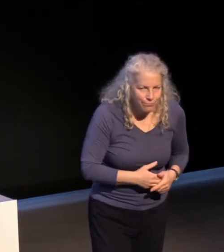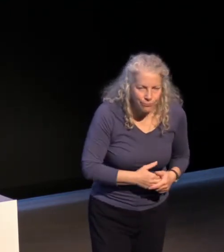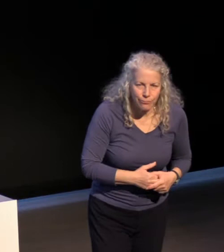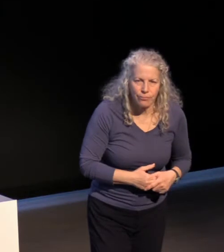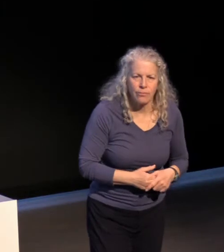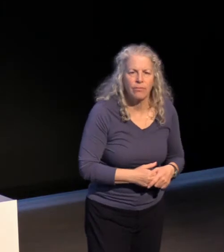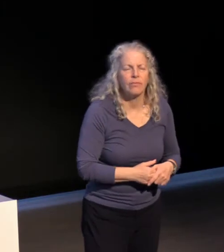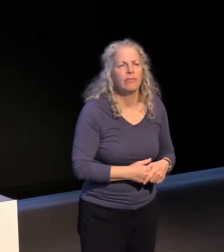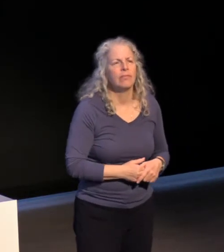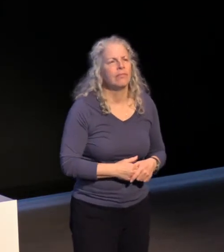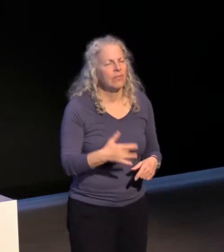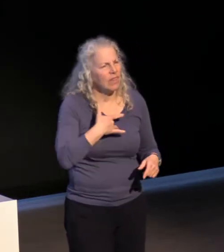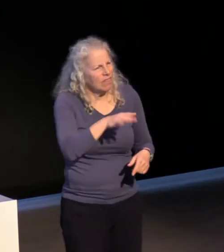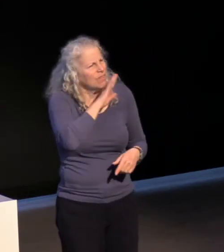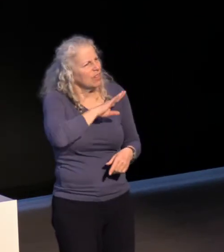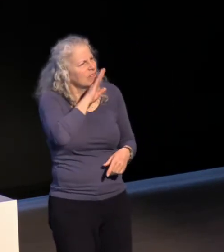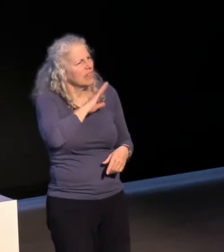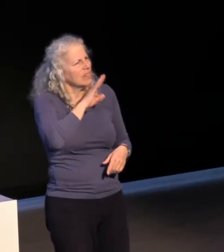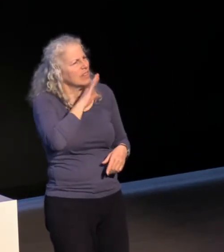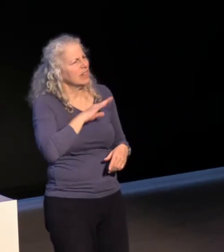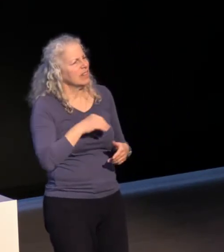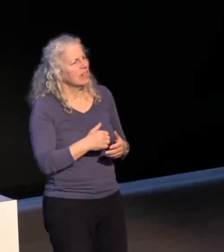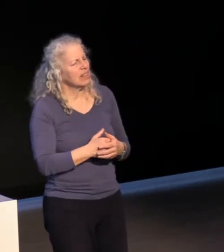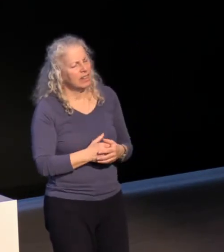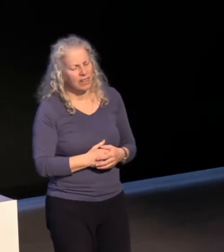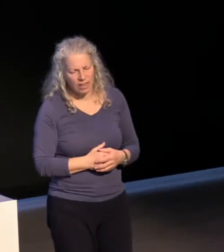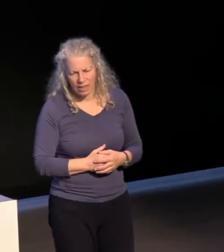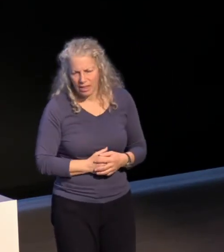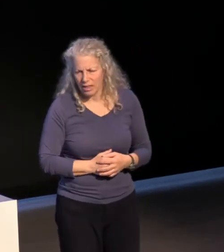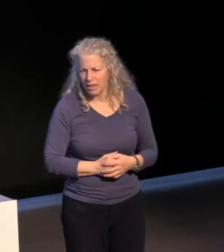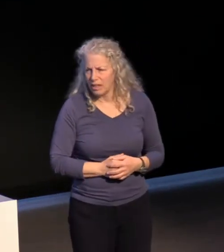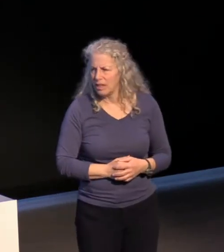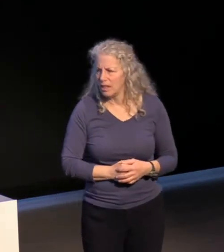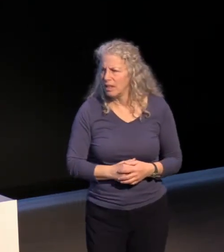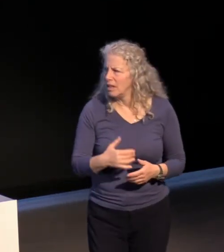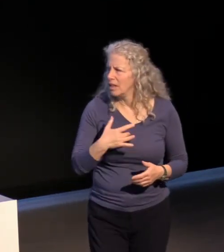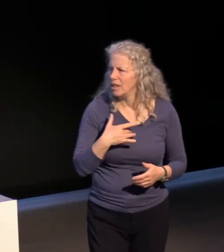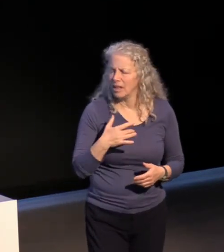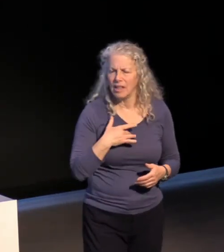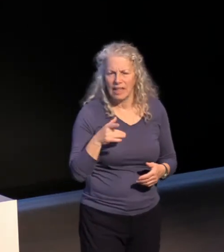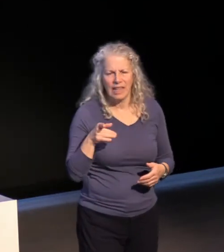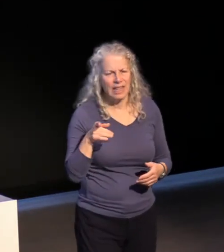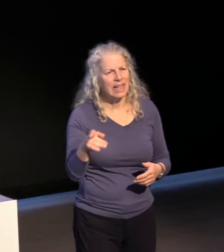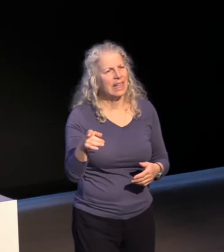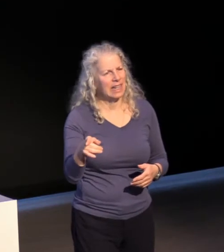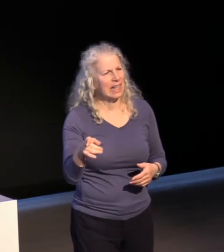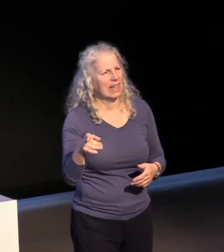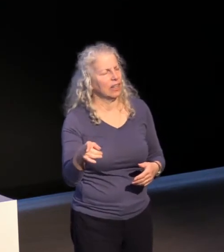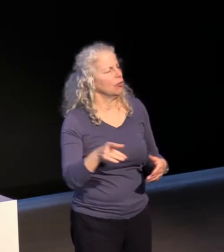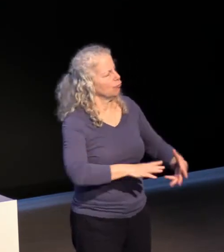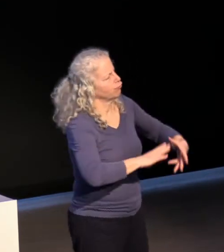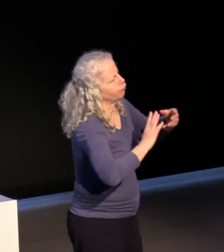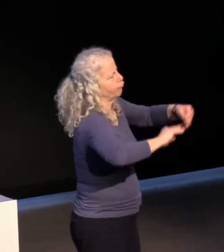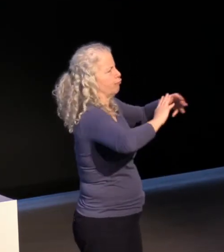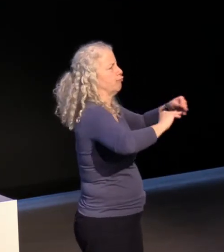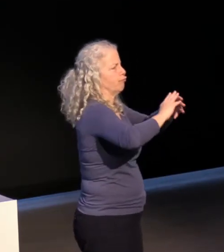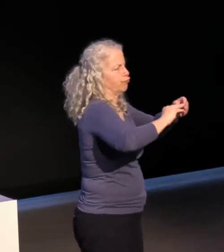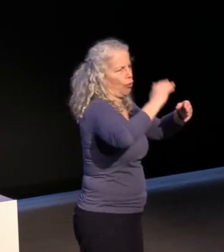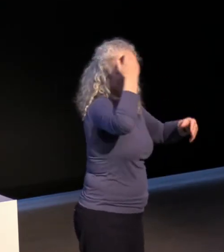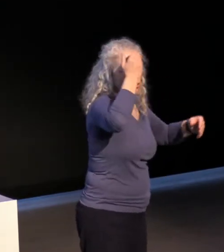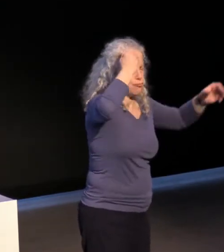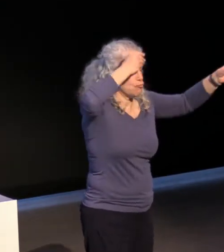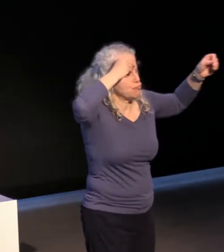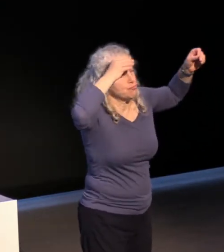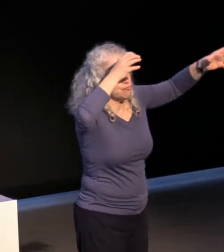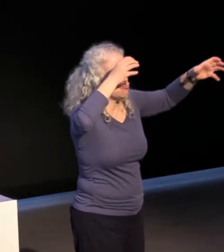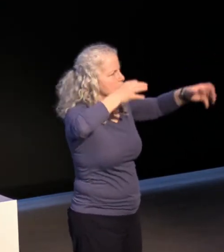So this was another frustration for him. And I could begin to sense him getting ready to tell me at a certain point that he knew more about